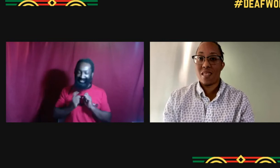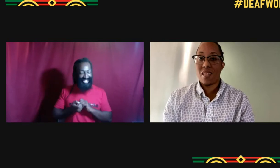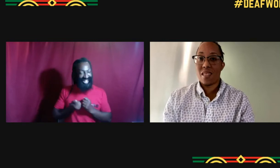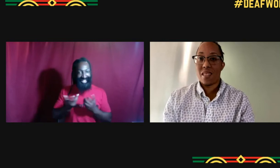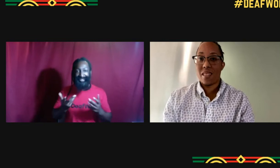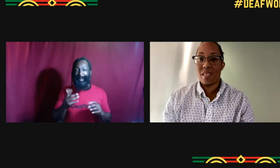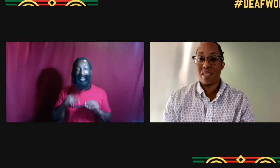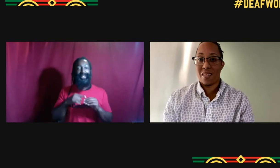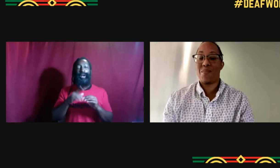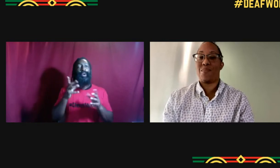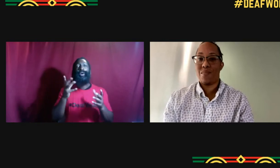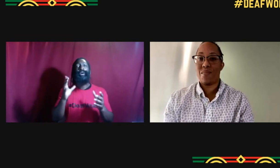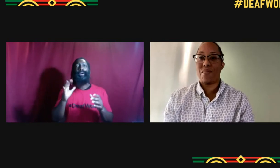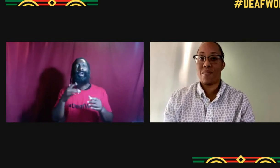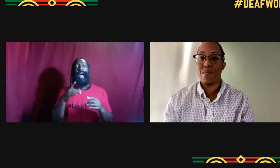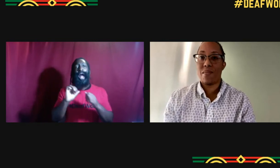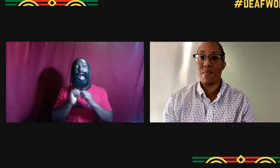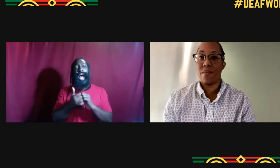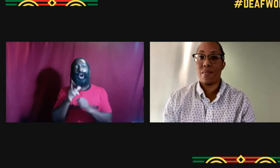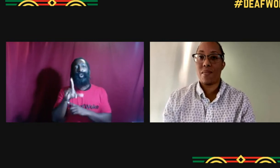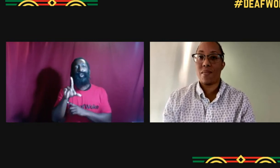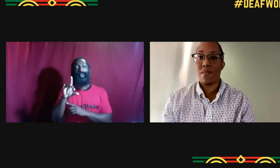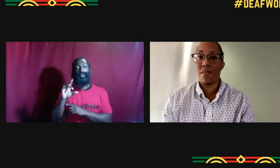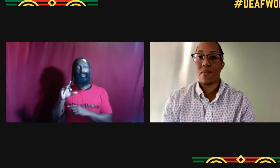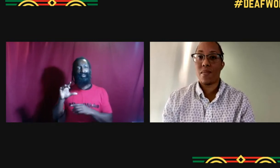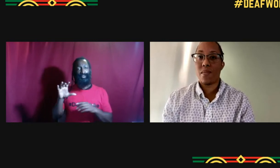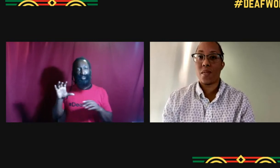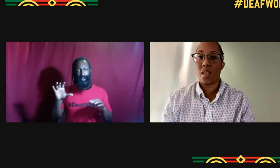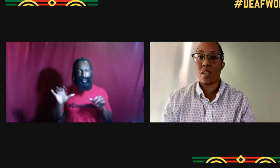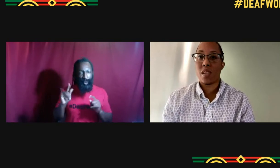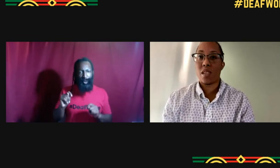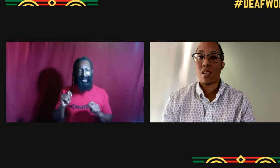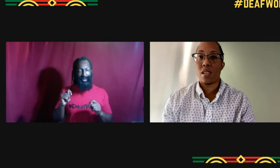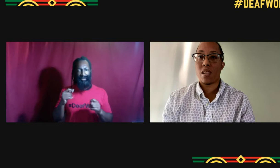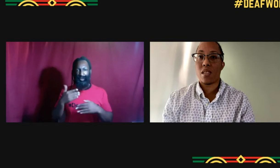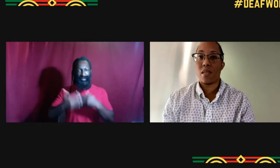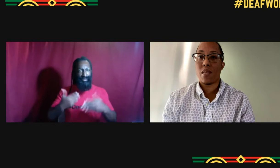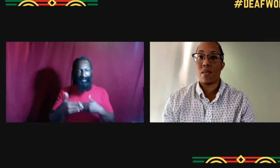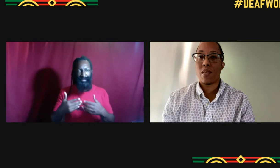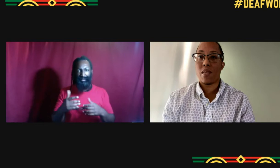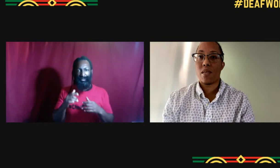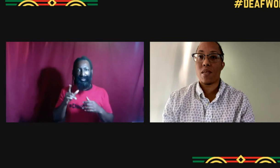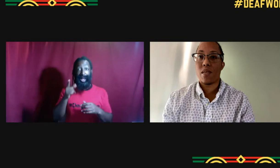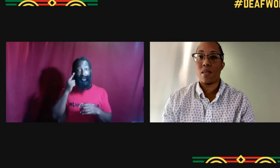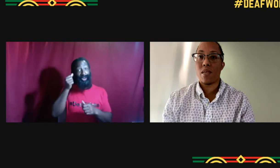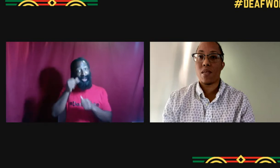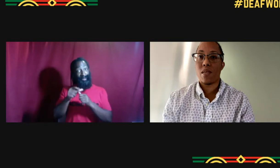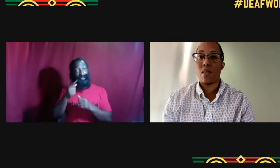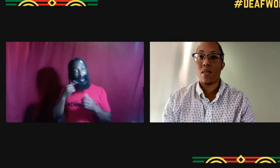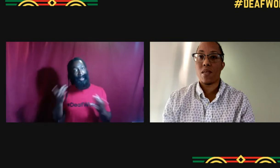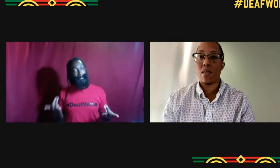that. You know, the journey came, but I wouldn't change it. I like that.